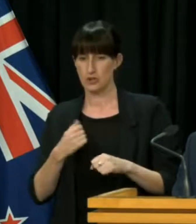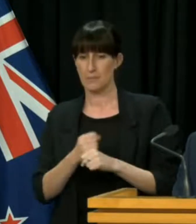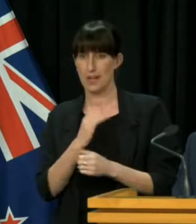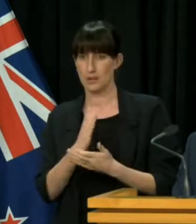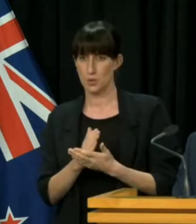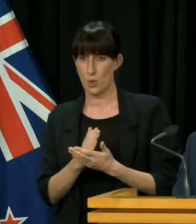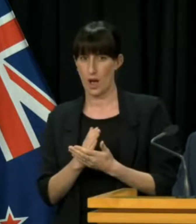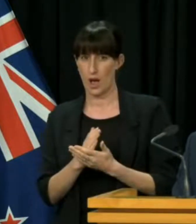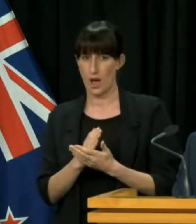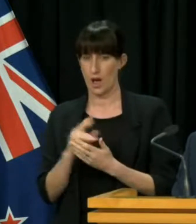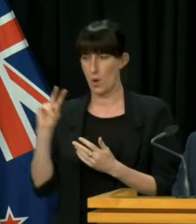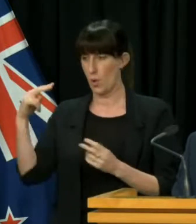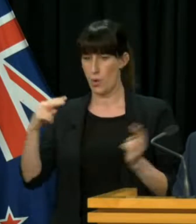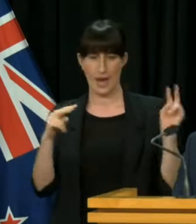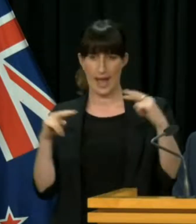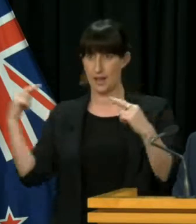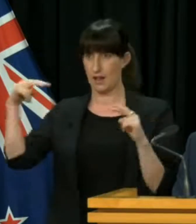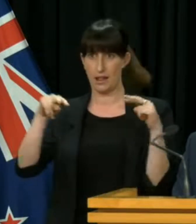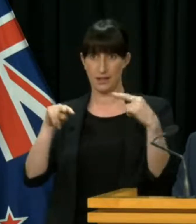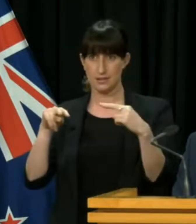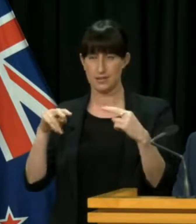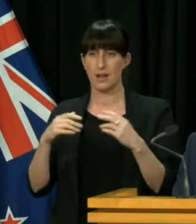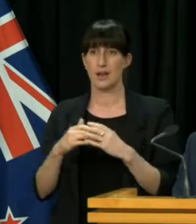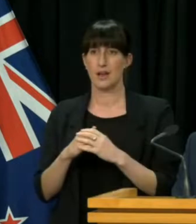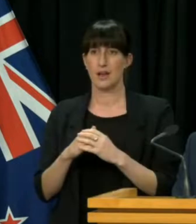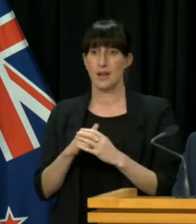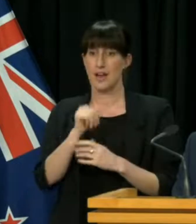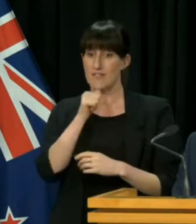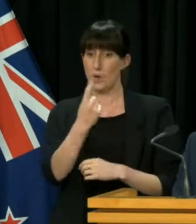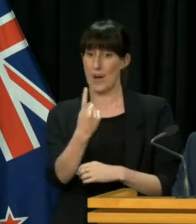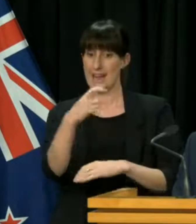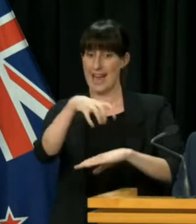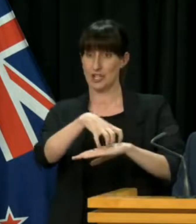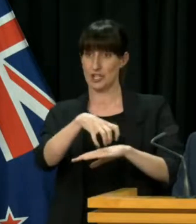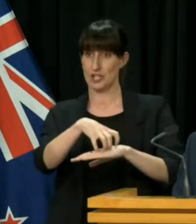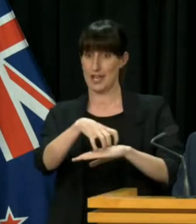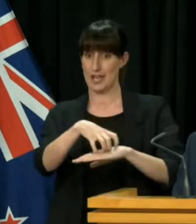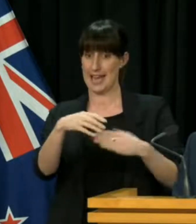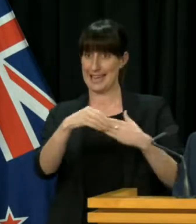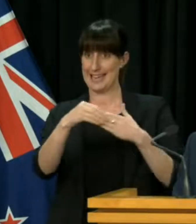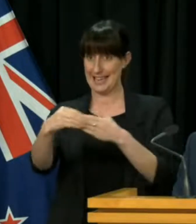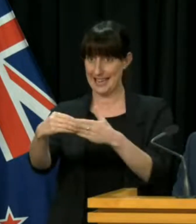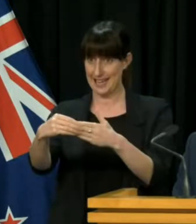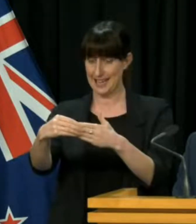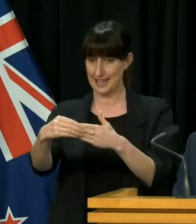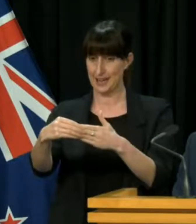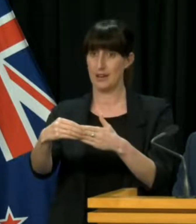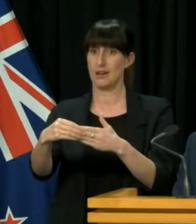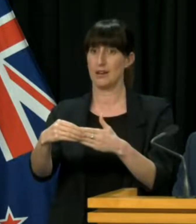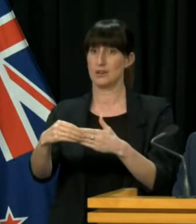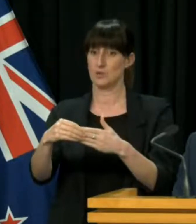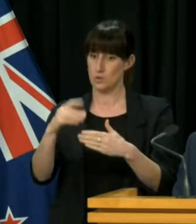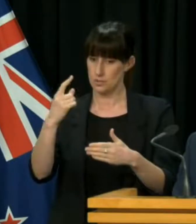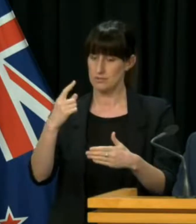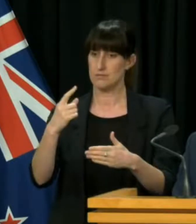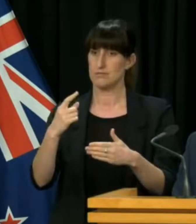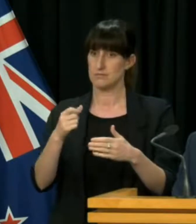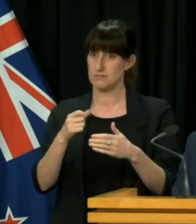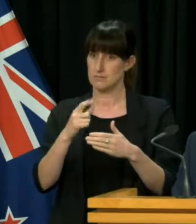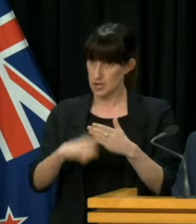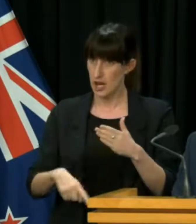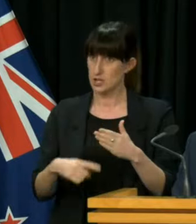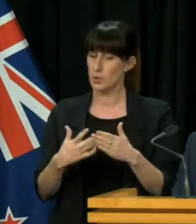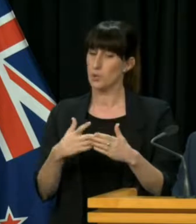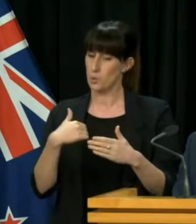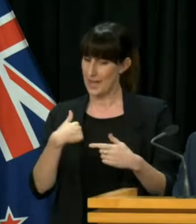all angles. And of course, if you have an agency that is in charge of ensuring that there is adequate enforcement, we then need to check